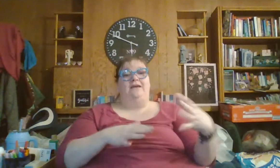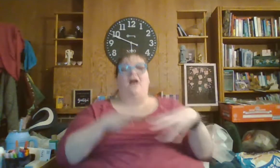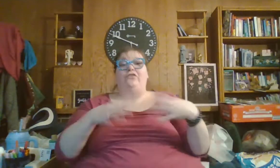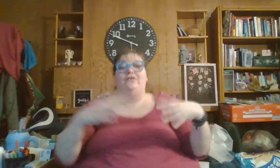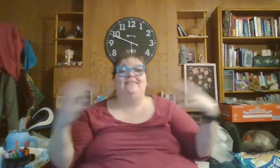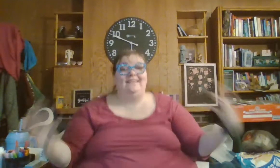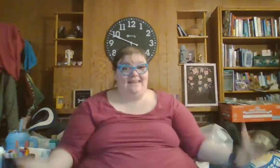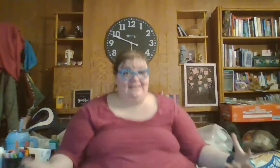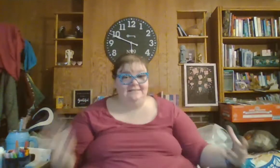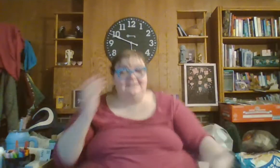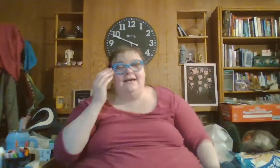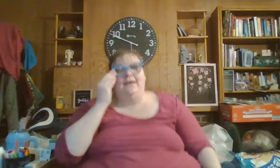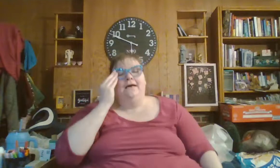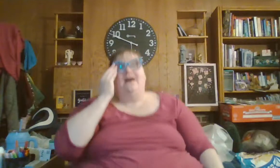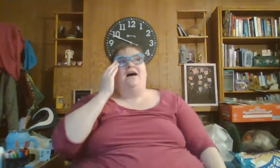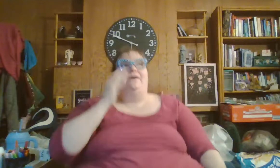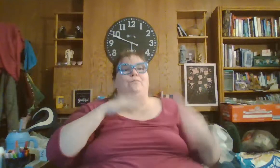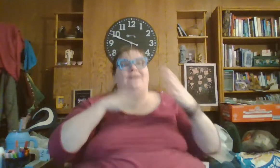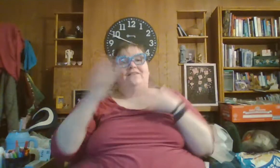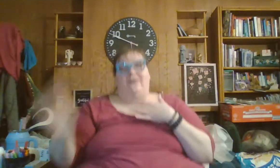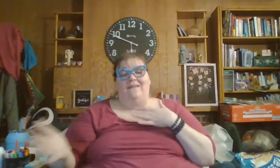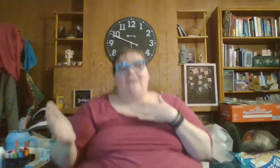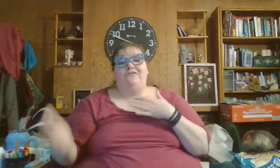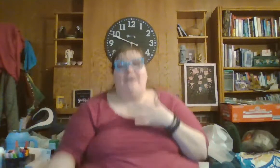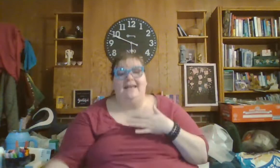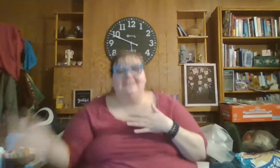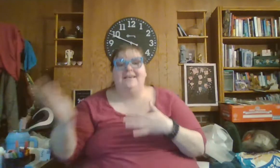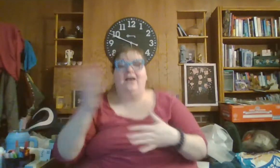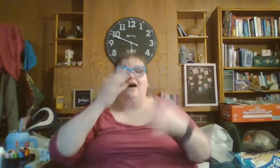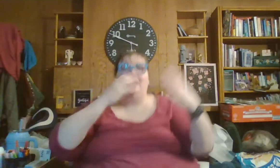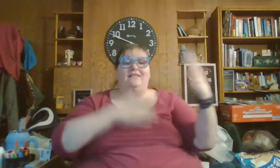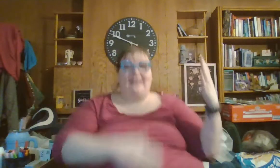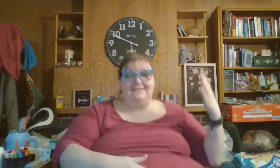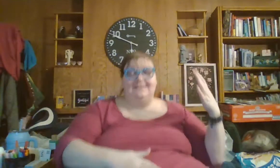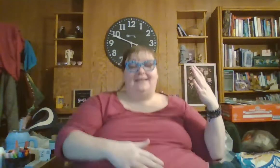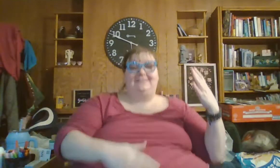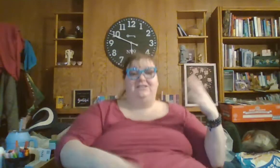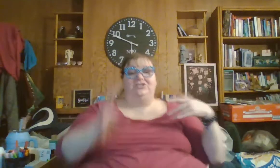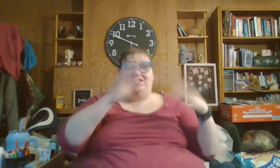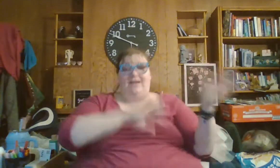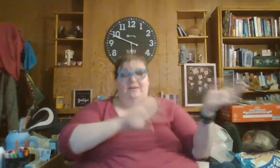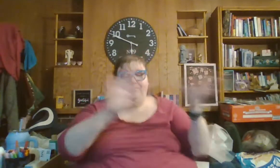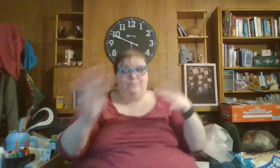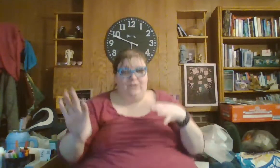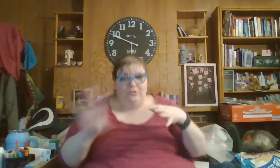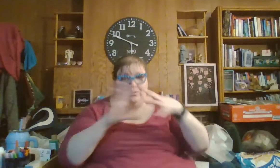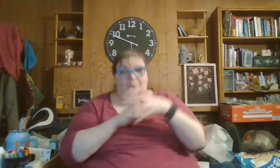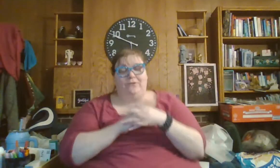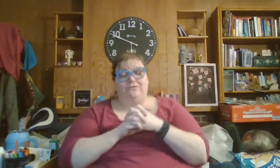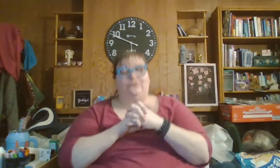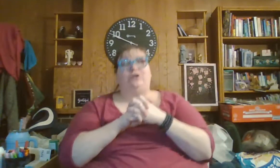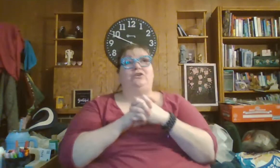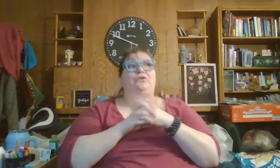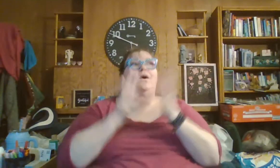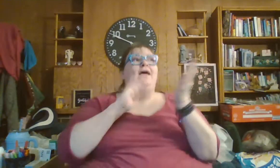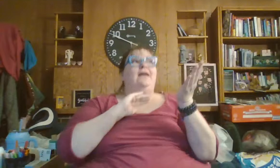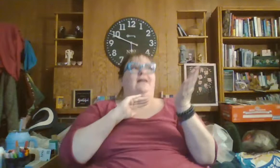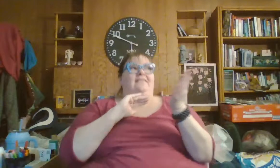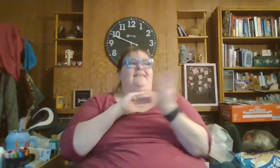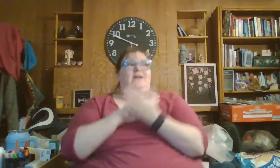other things, whether they're a live event, a class that I teach that I, upload for you. There may